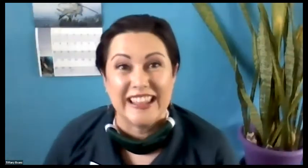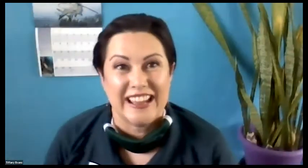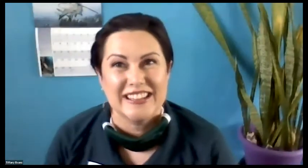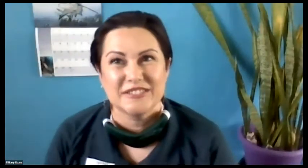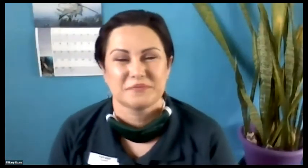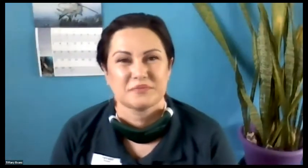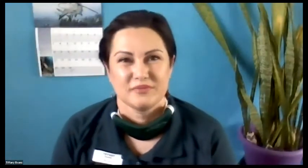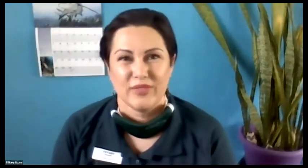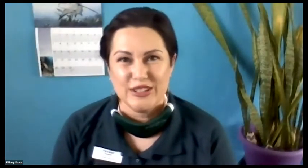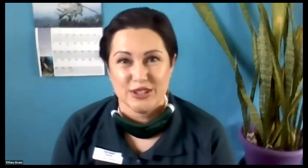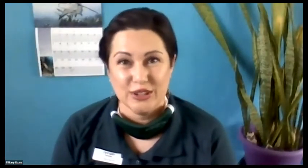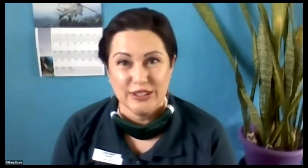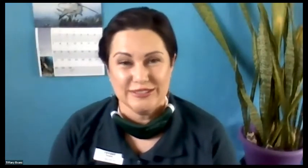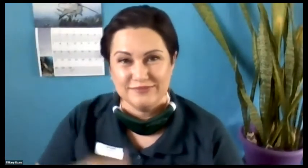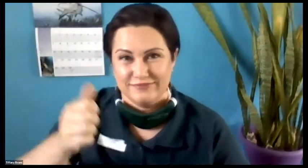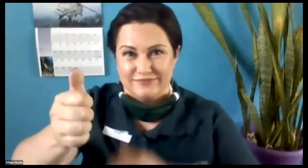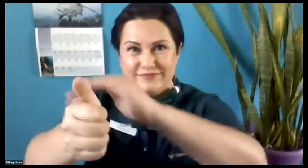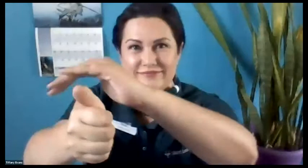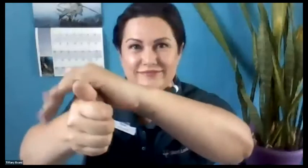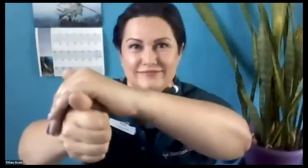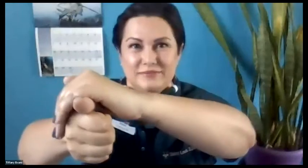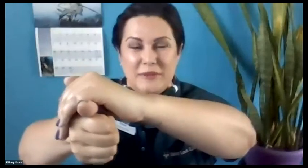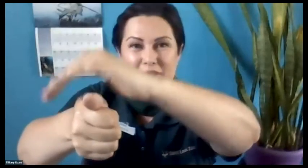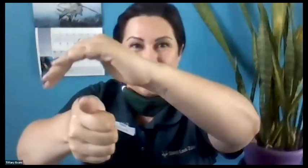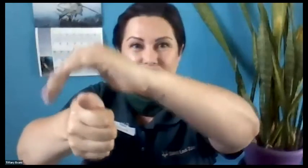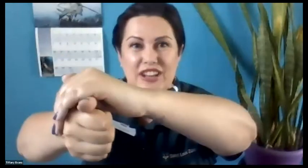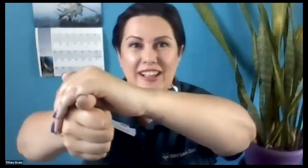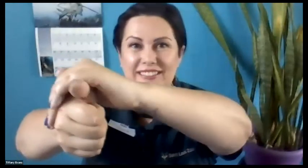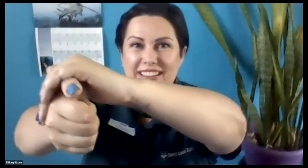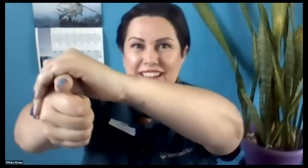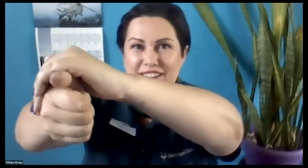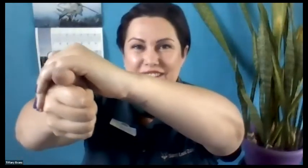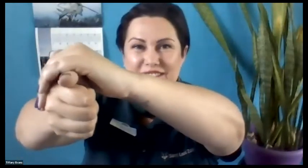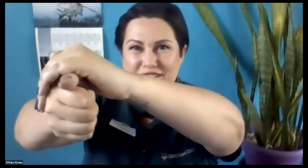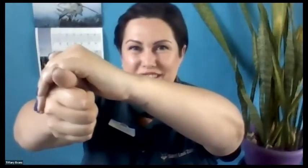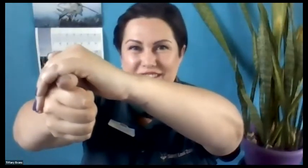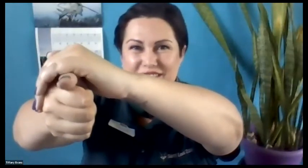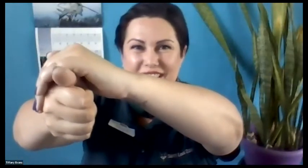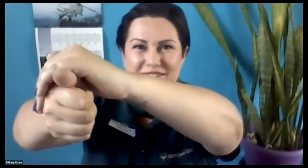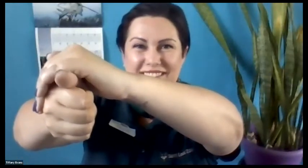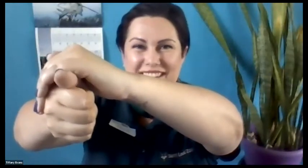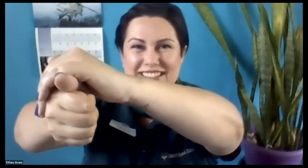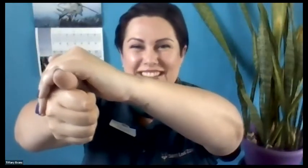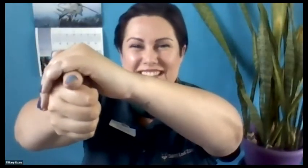lion. Turtle. Remember, we got our shell and our little turtle head wiggling. This is